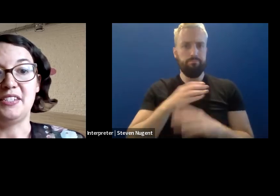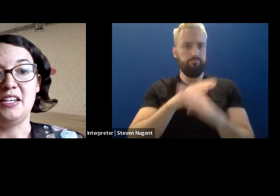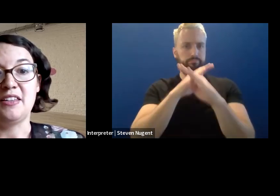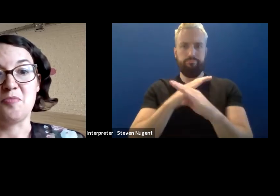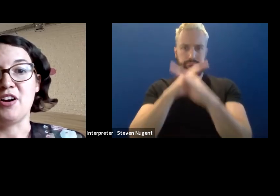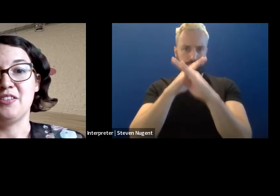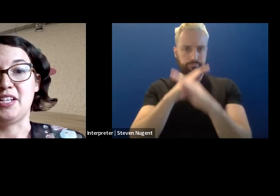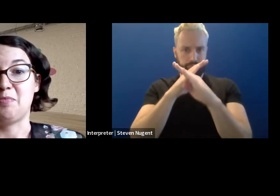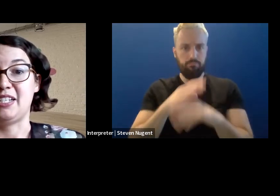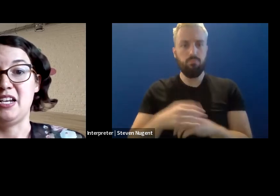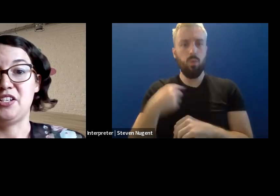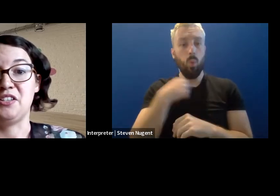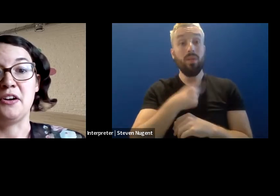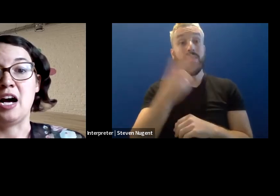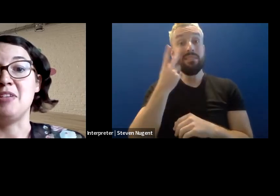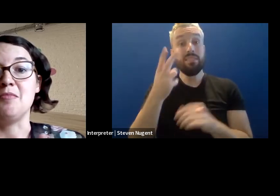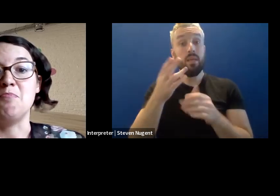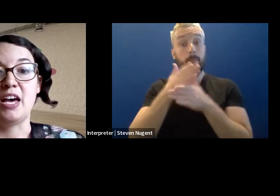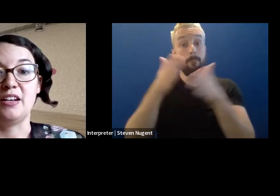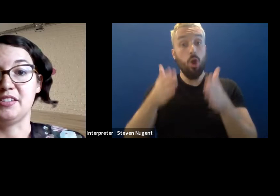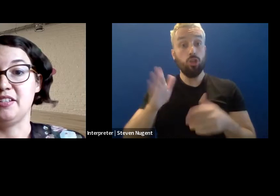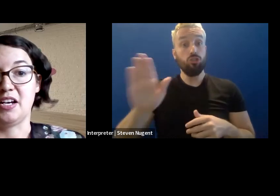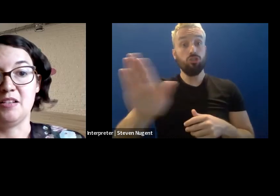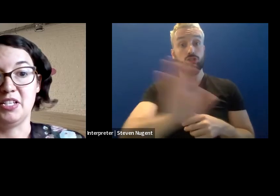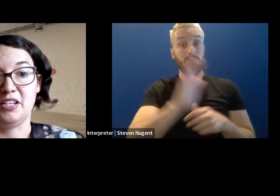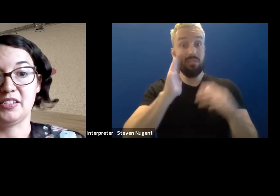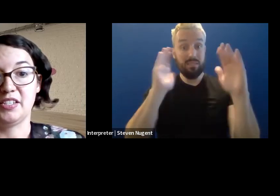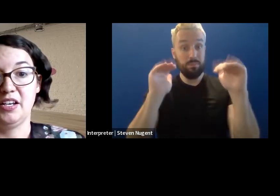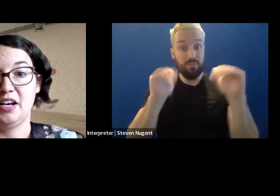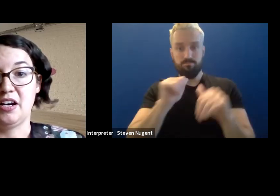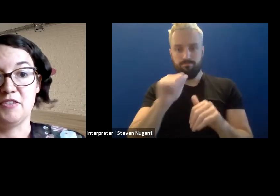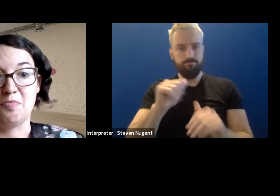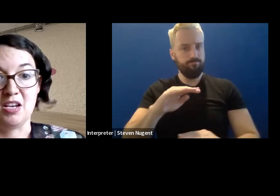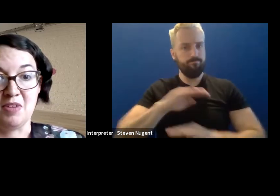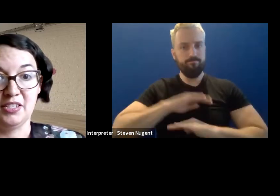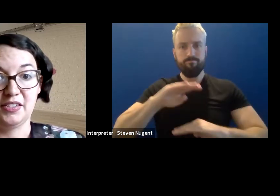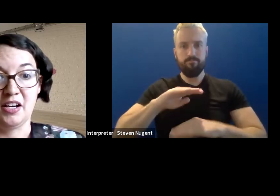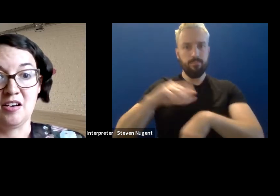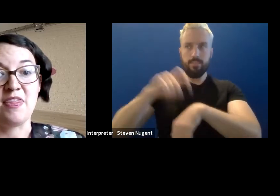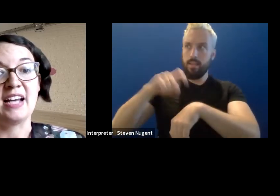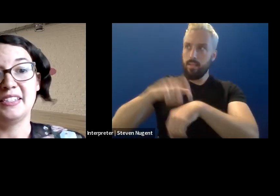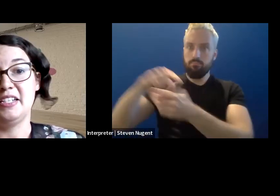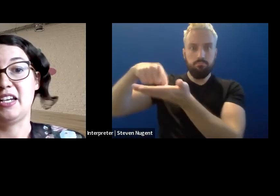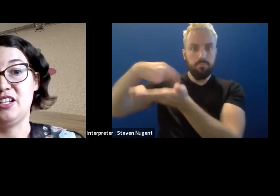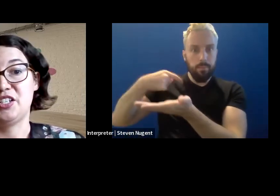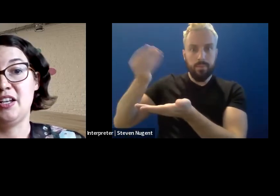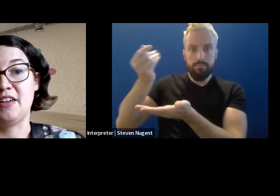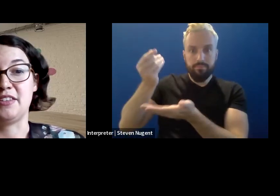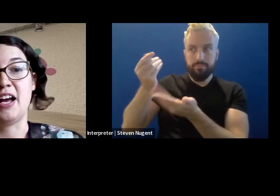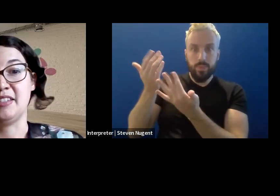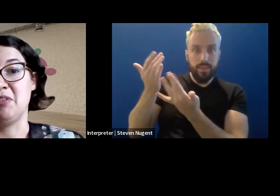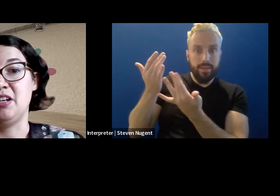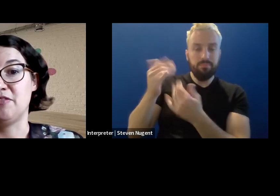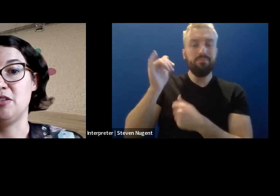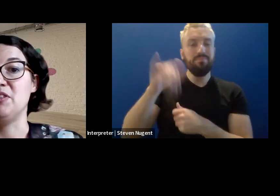And we see that the partners' expectations are not being met as to the timeliness of the payments. That's an indication that